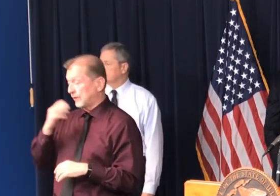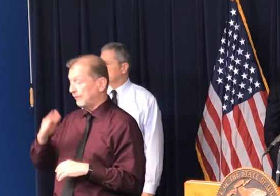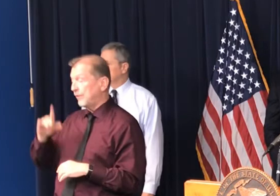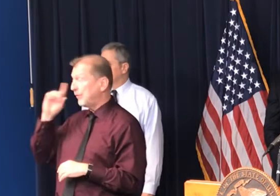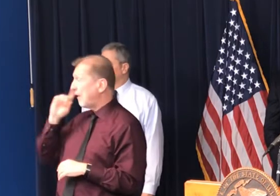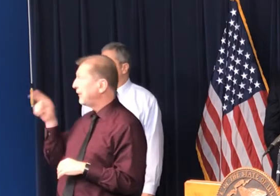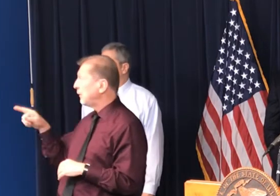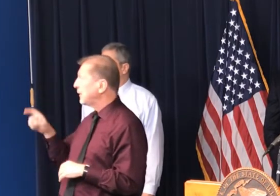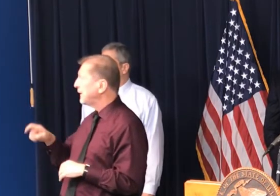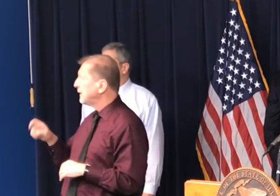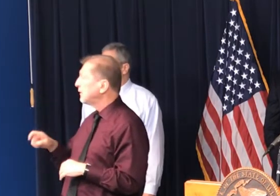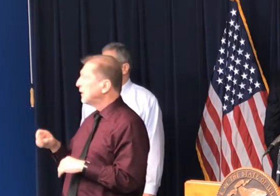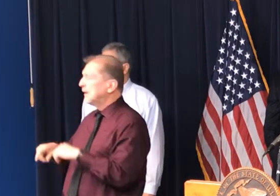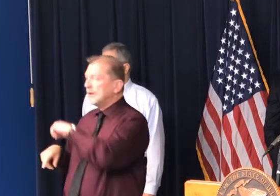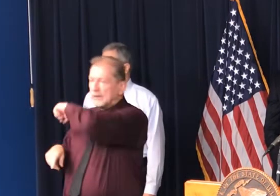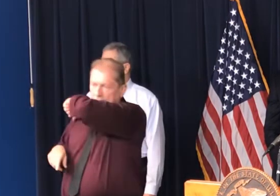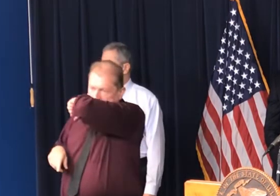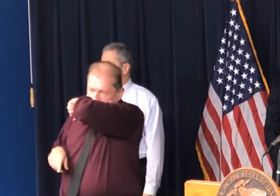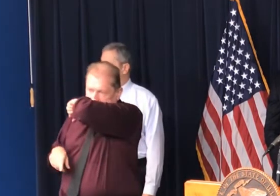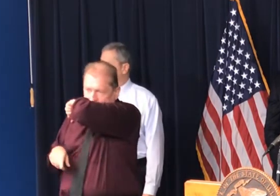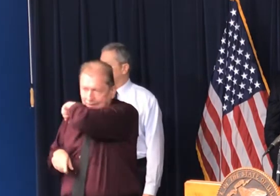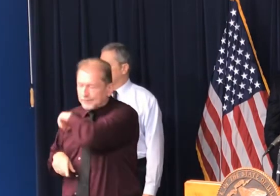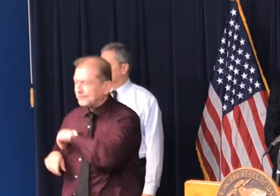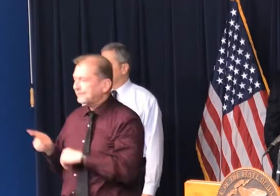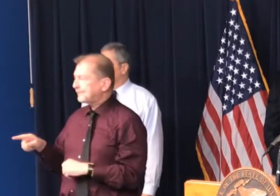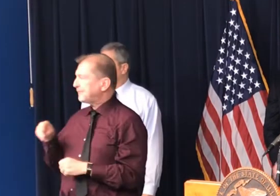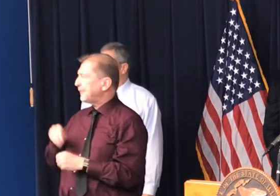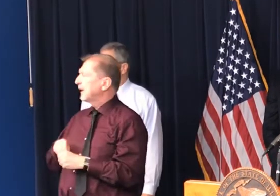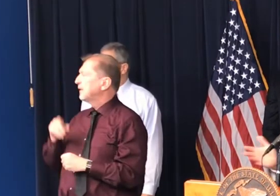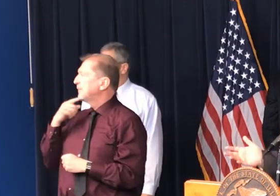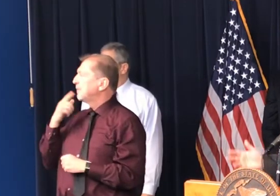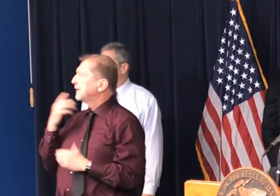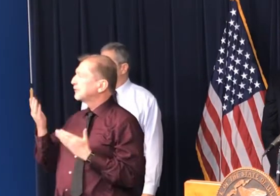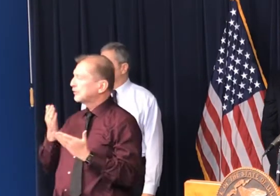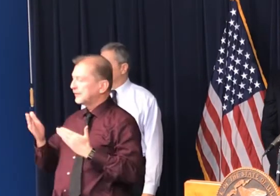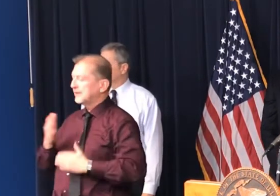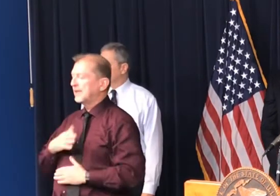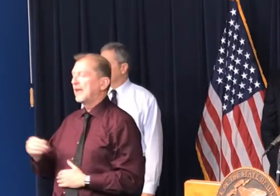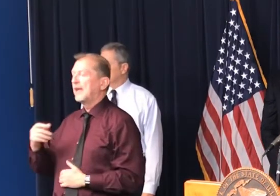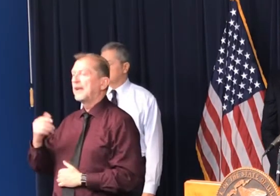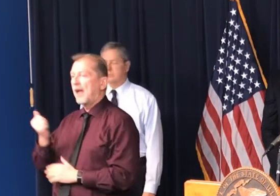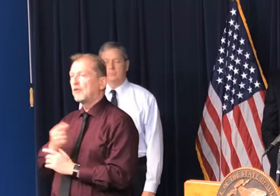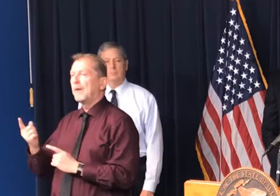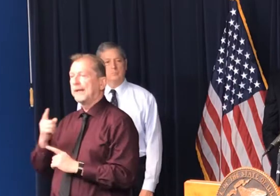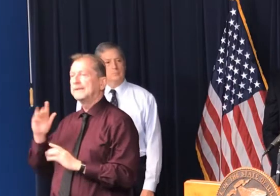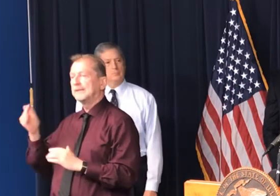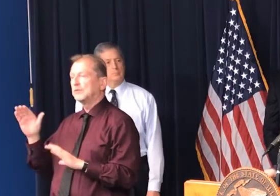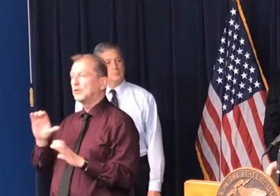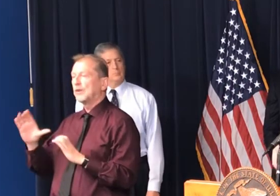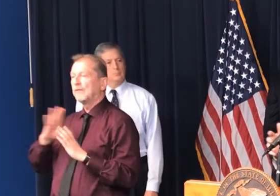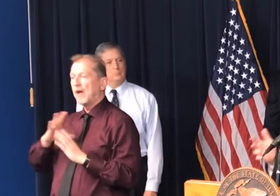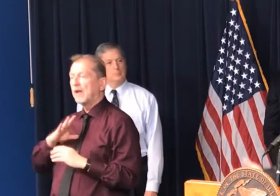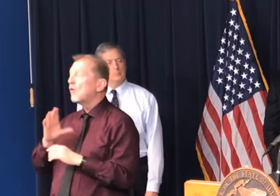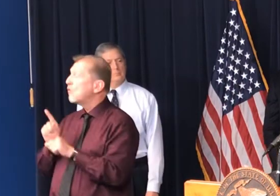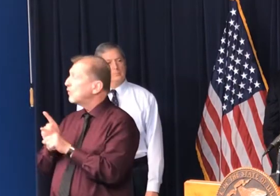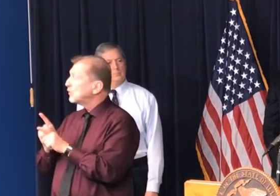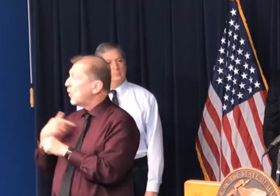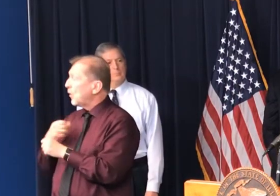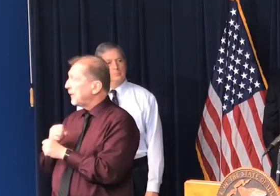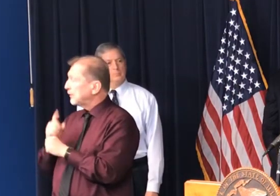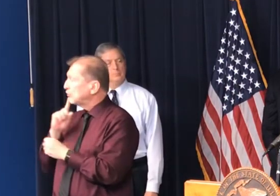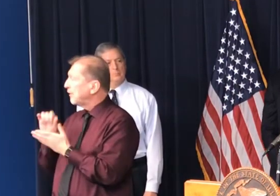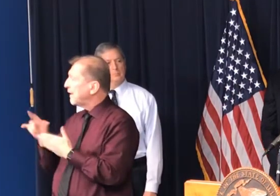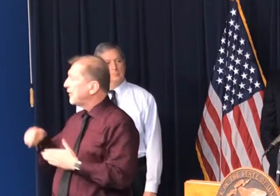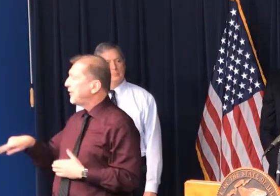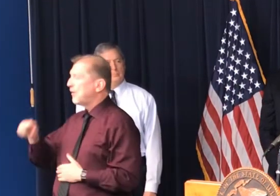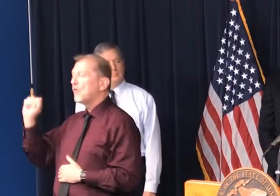need to when they went into public service. So I'm grateful to them, and everybody seems to be doing just fine. We're also making sure that